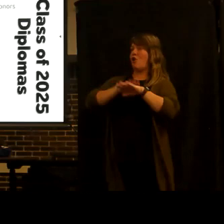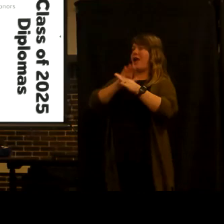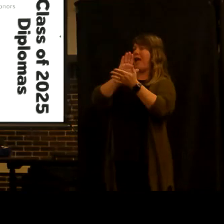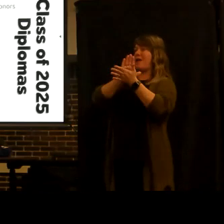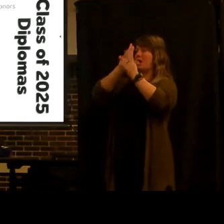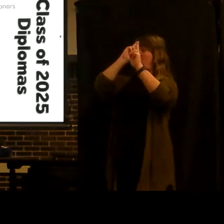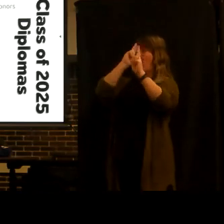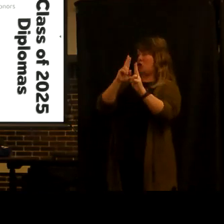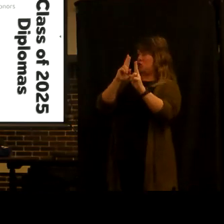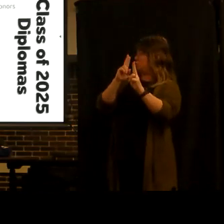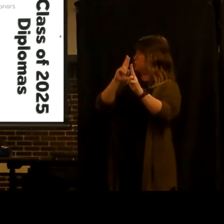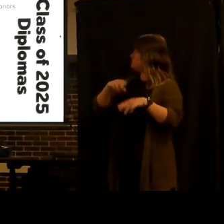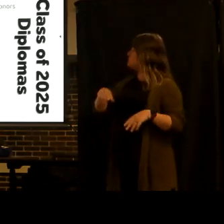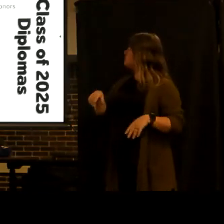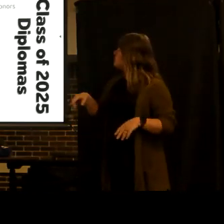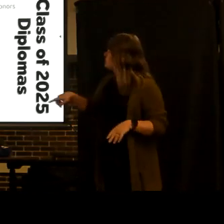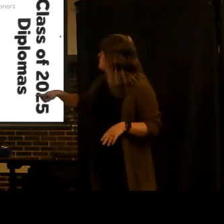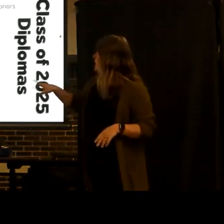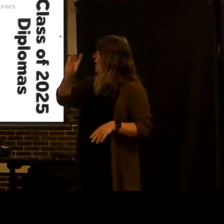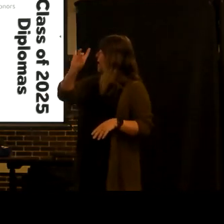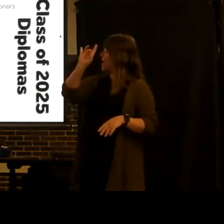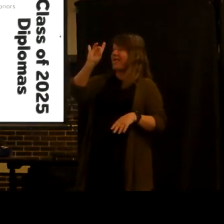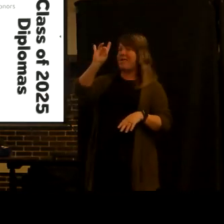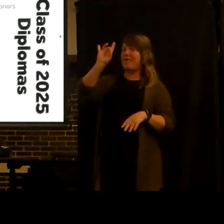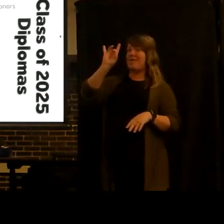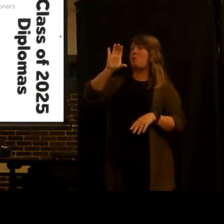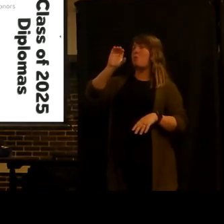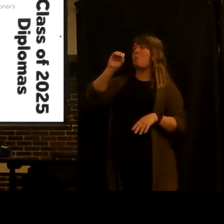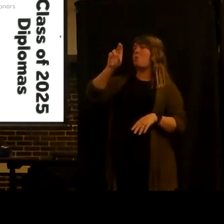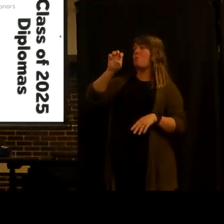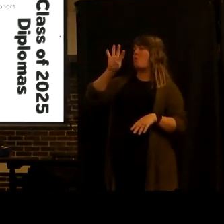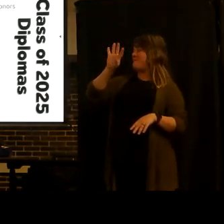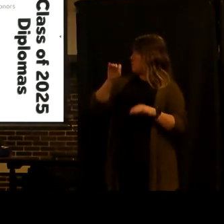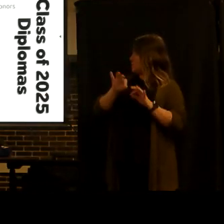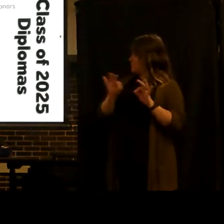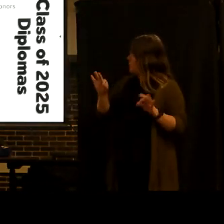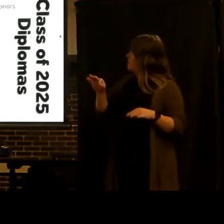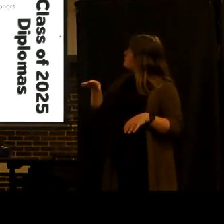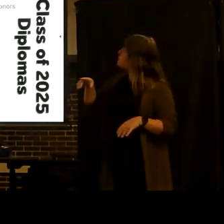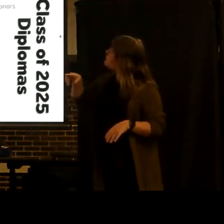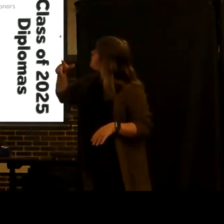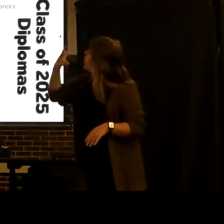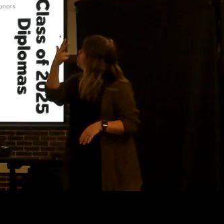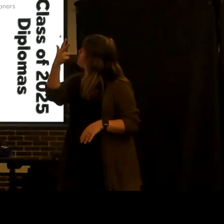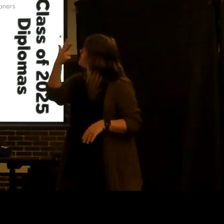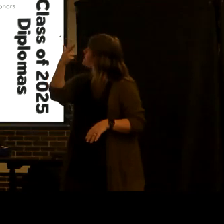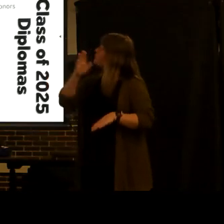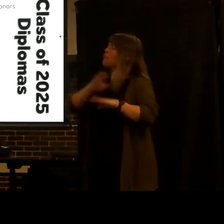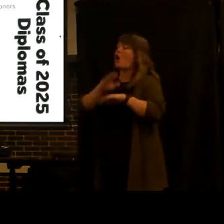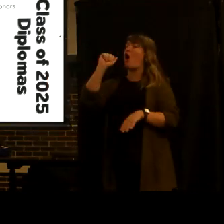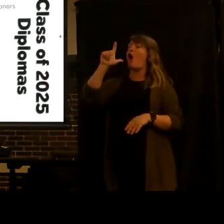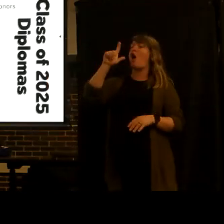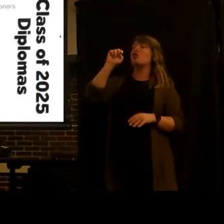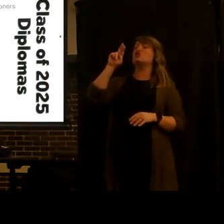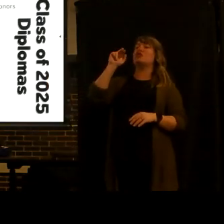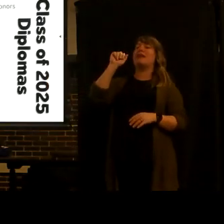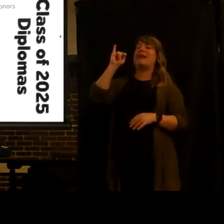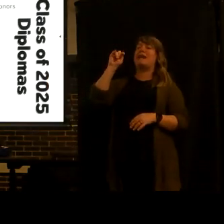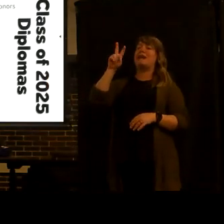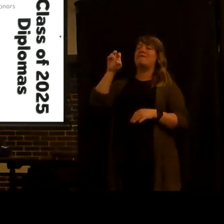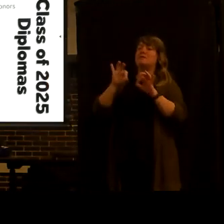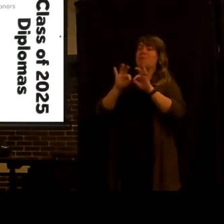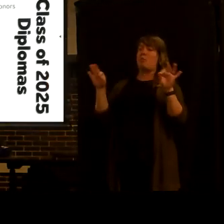them. 3 were academic honors, 8 were on Core 40 diploma track, and 3